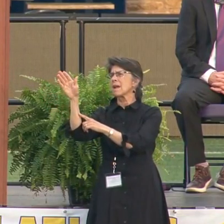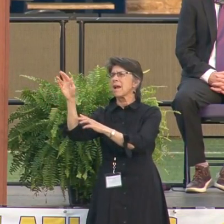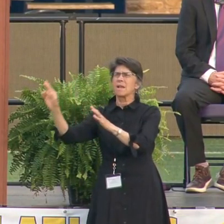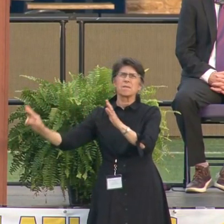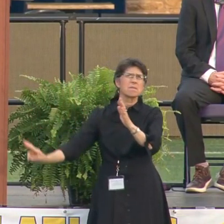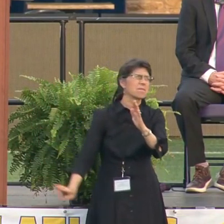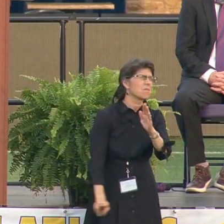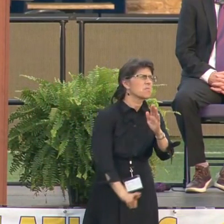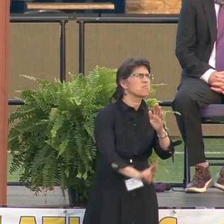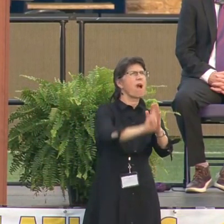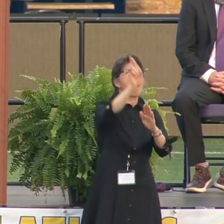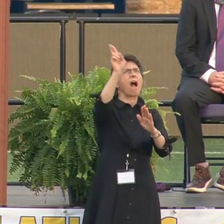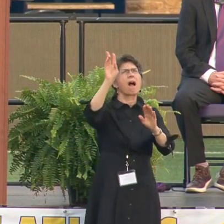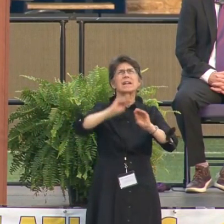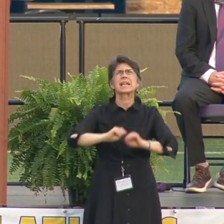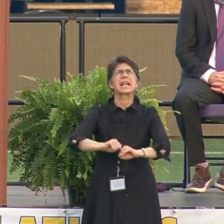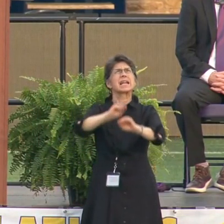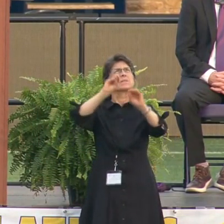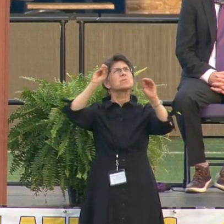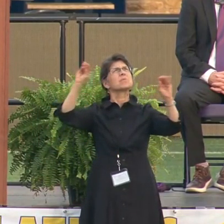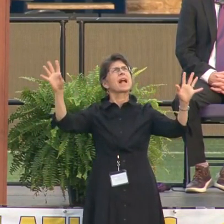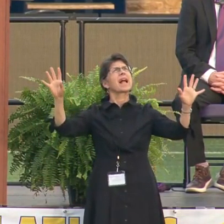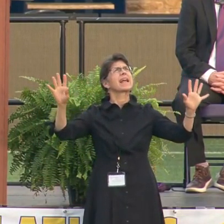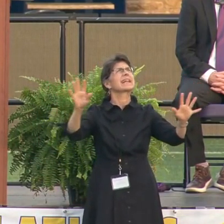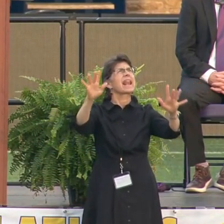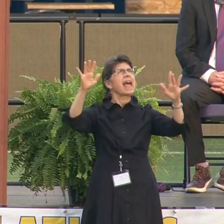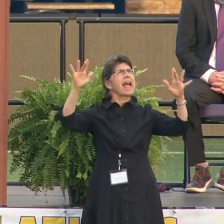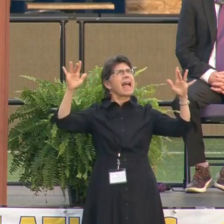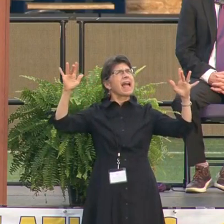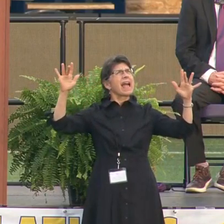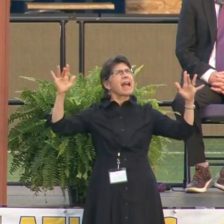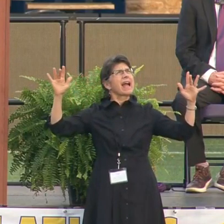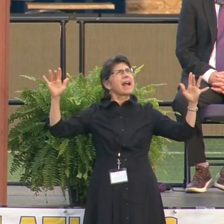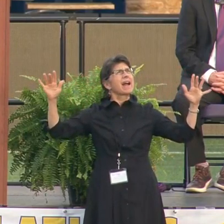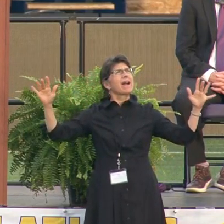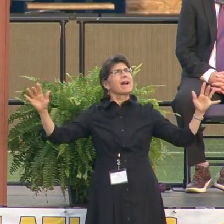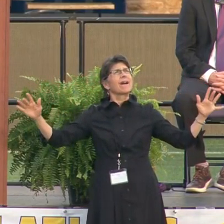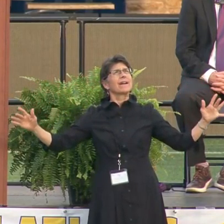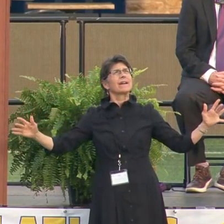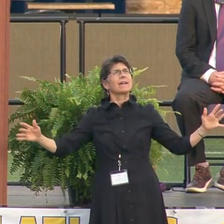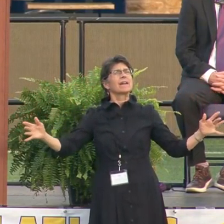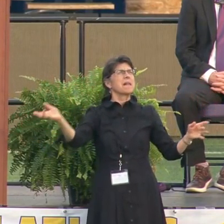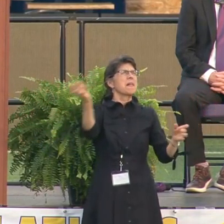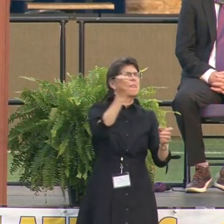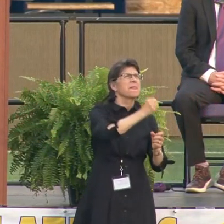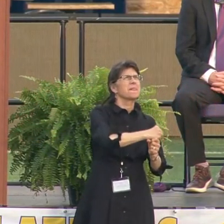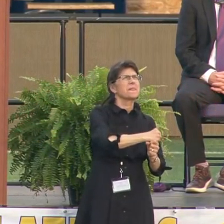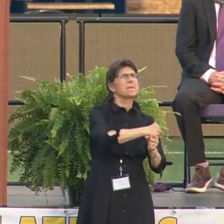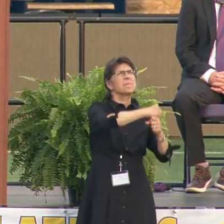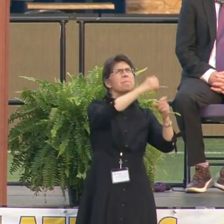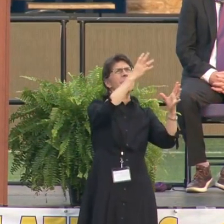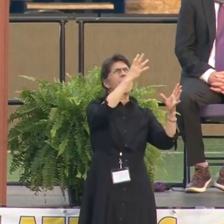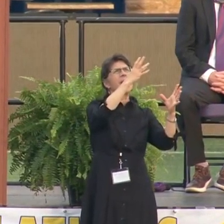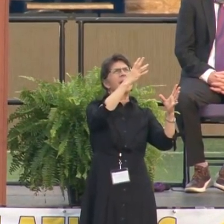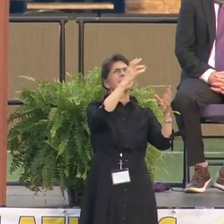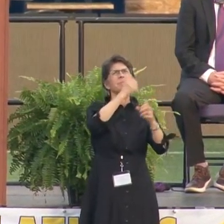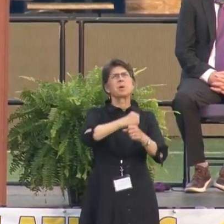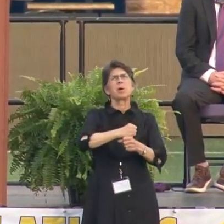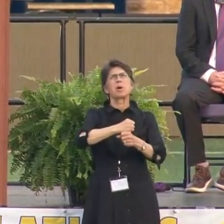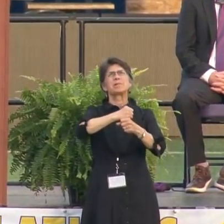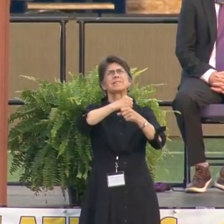streaming, and the rocket red glare, the